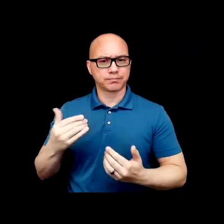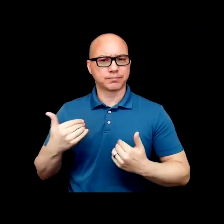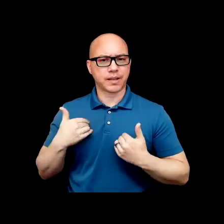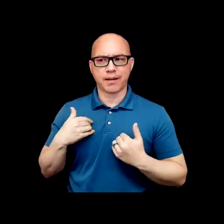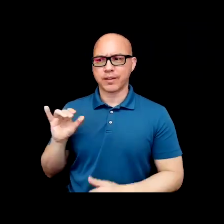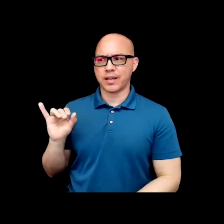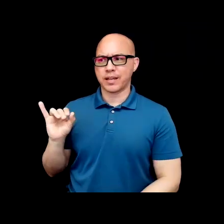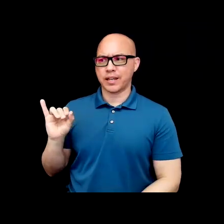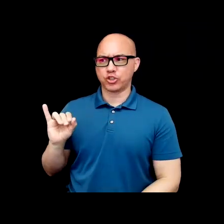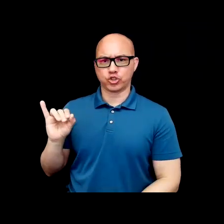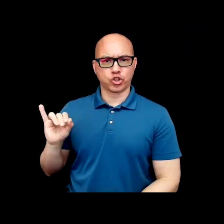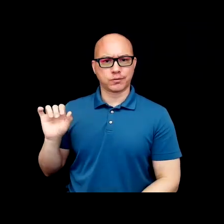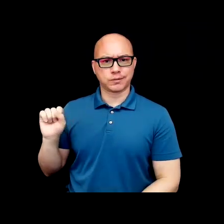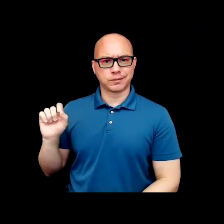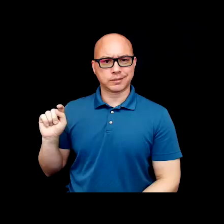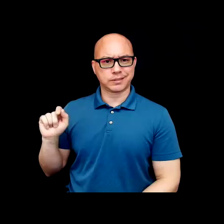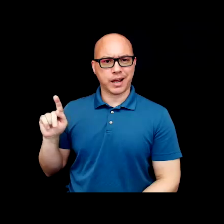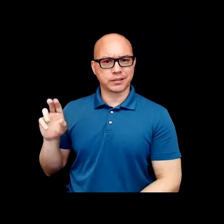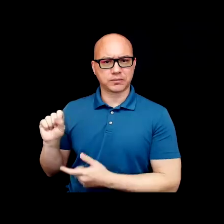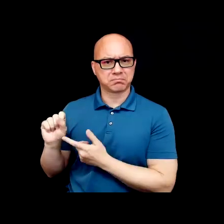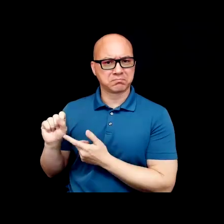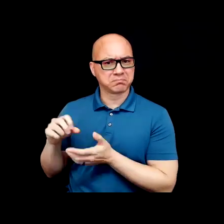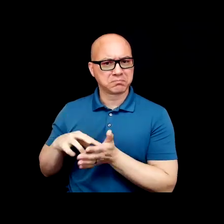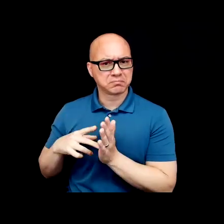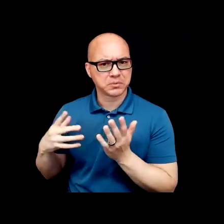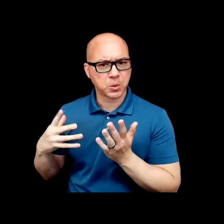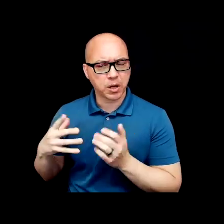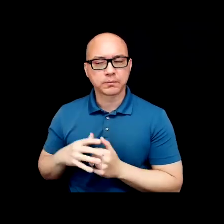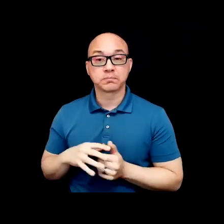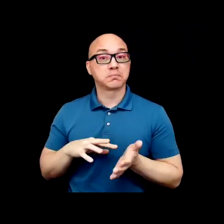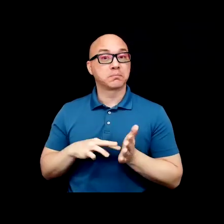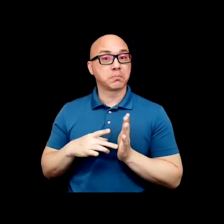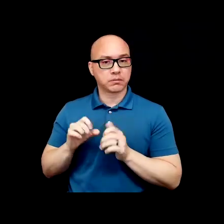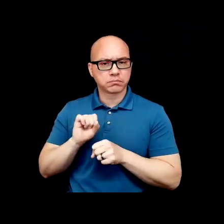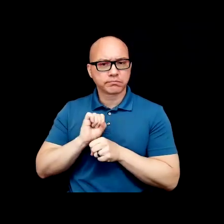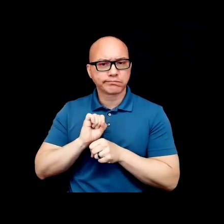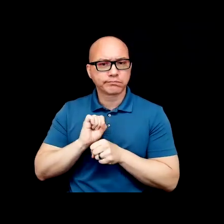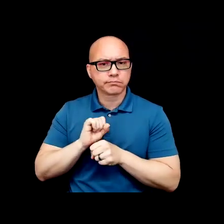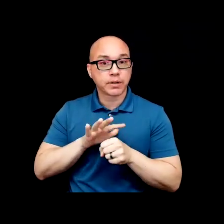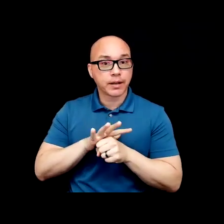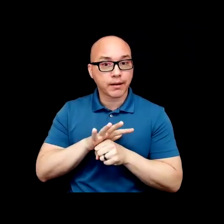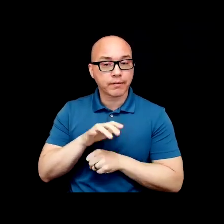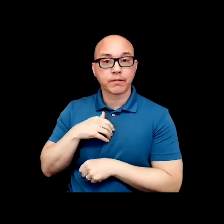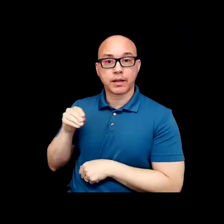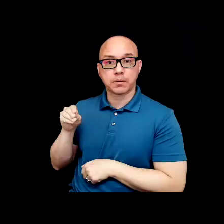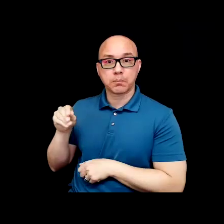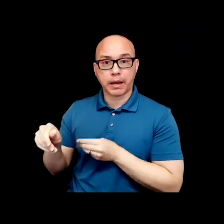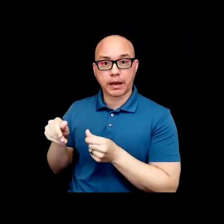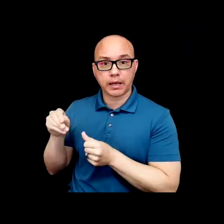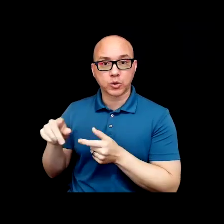means the person must have worked and paid enough into the Social Security Trust Fund.